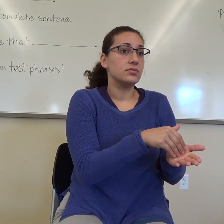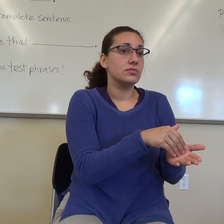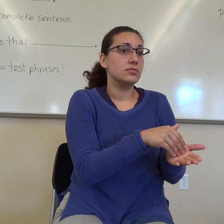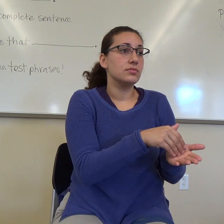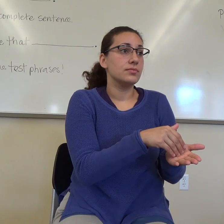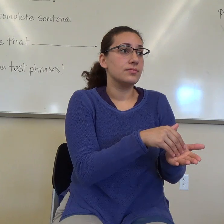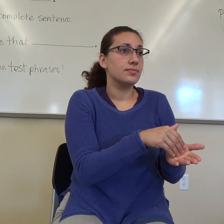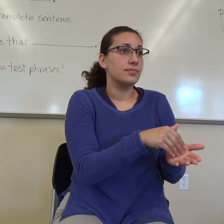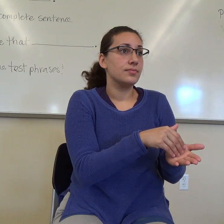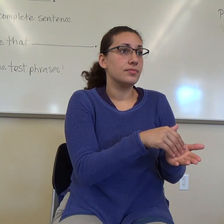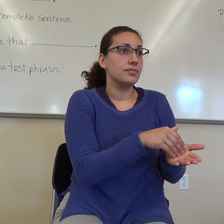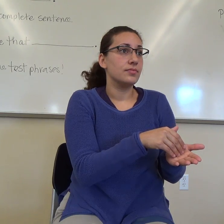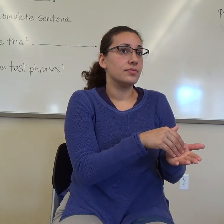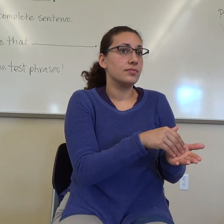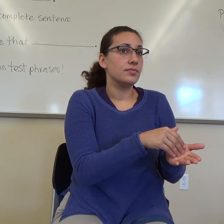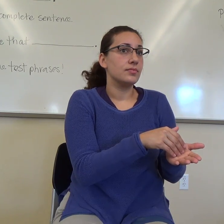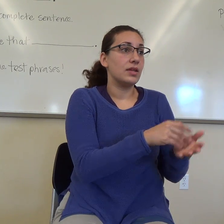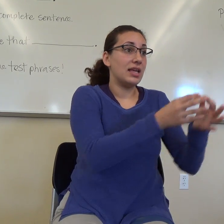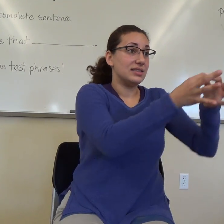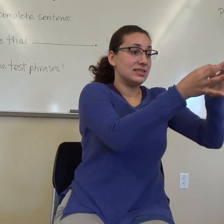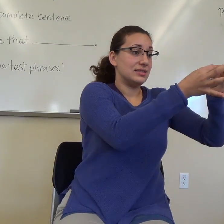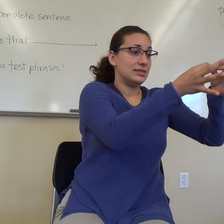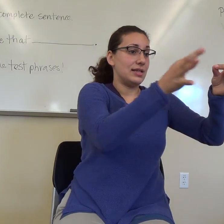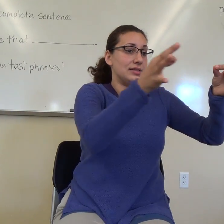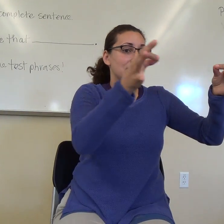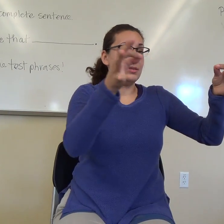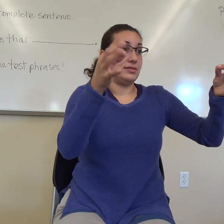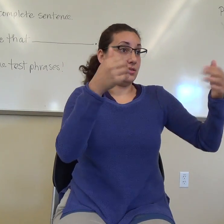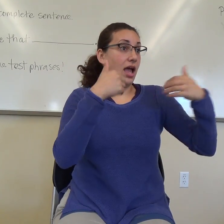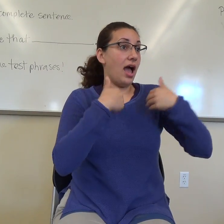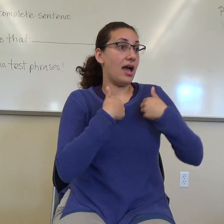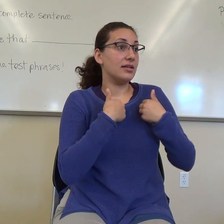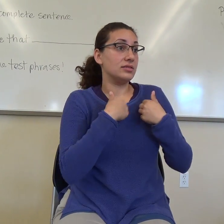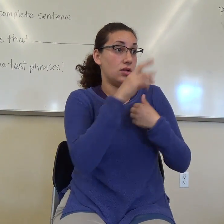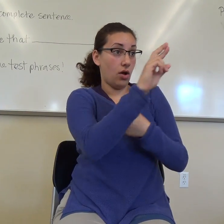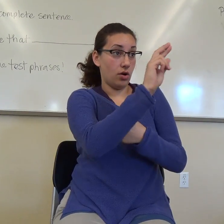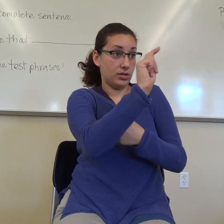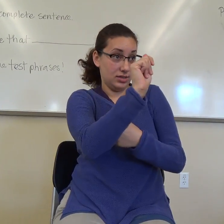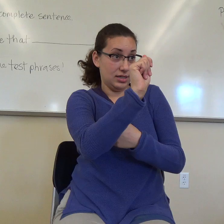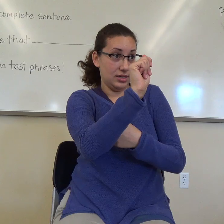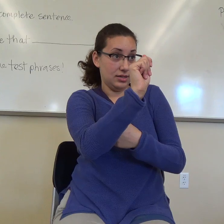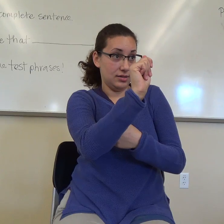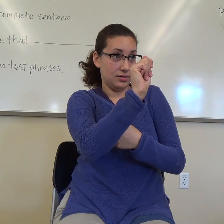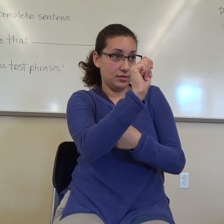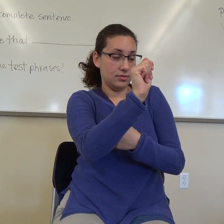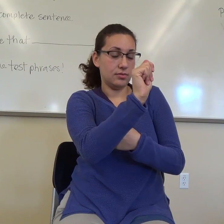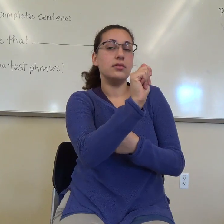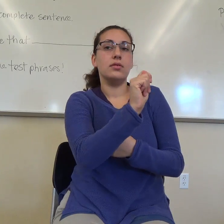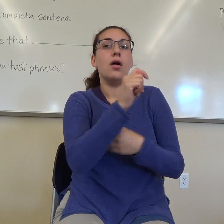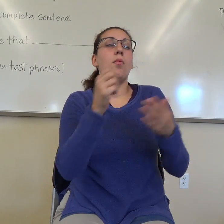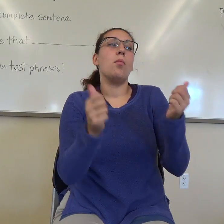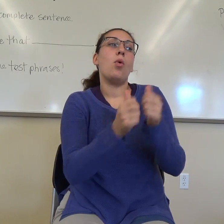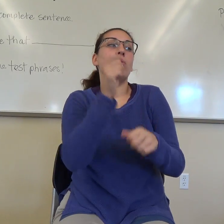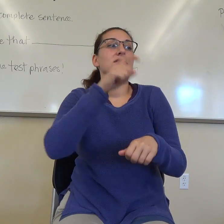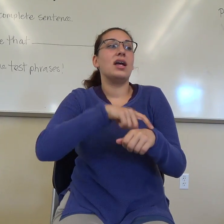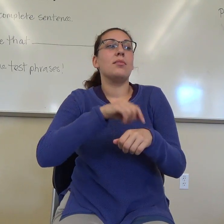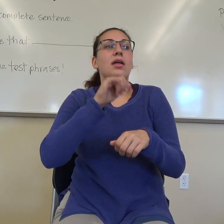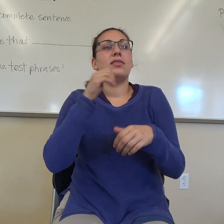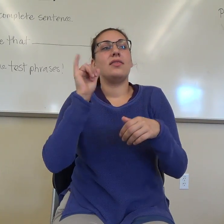the sentence that contains the reversal transition is the topic sentence. Okay?